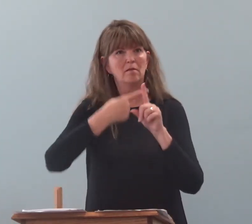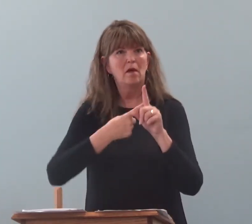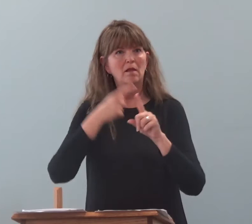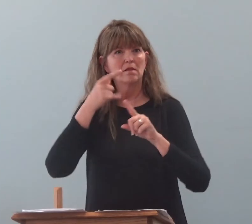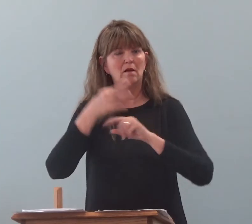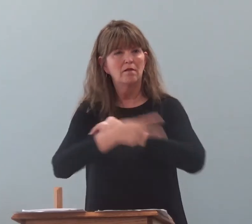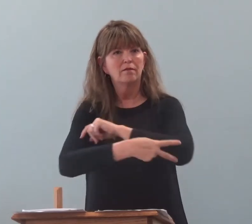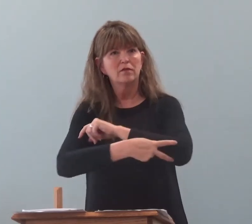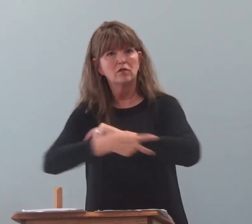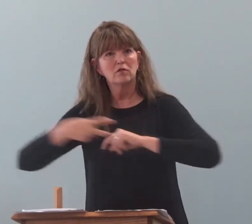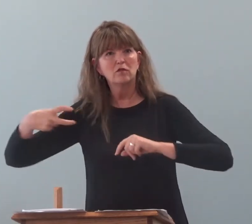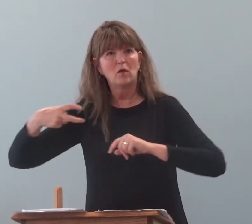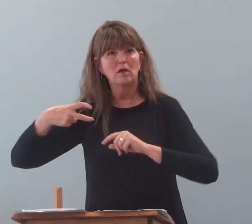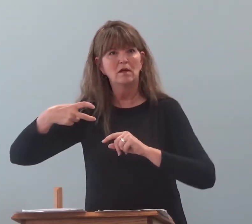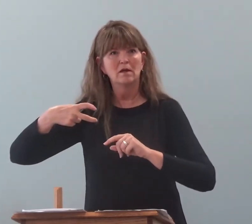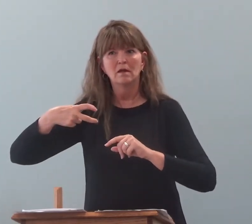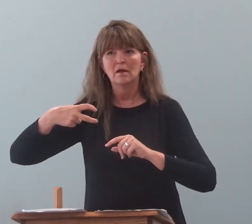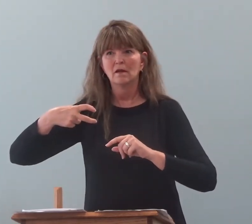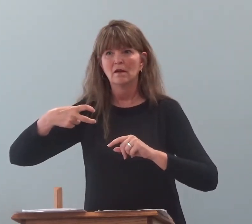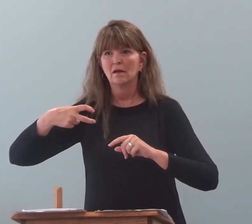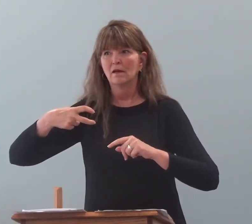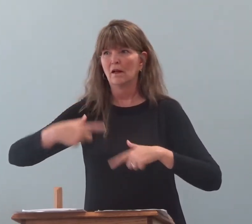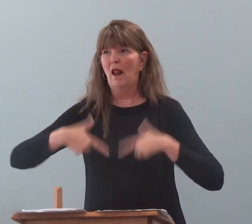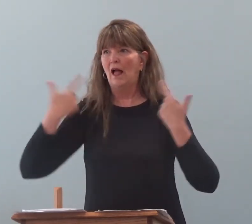You know, we've had 14 months stolen.